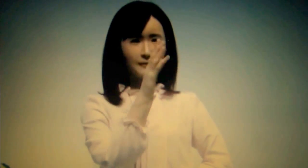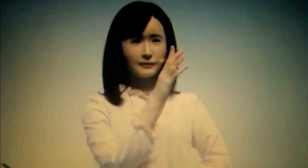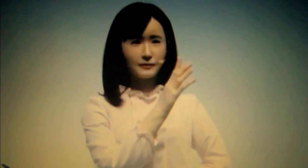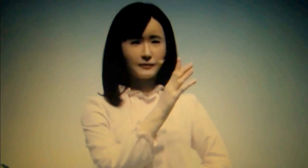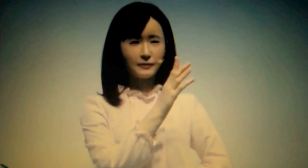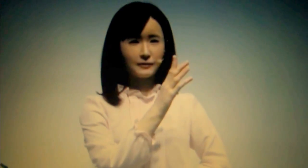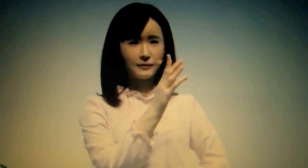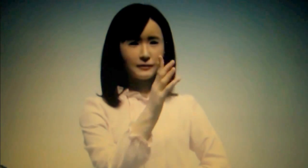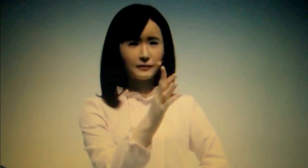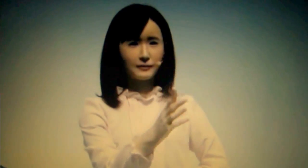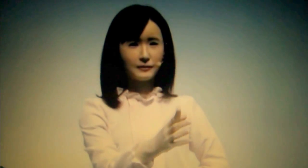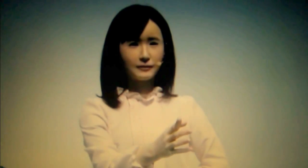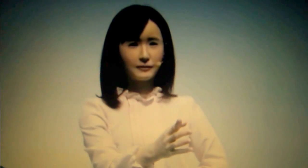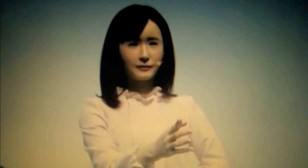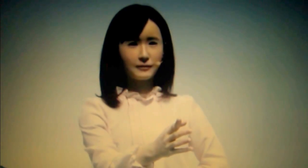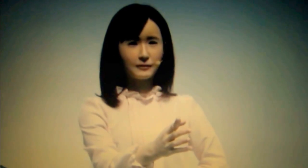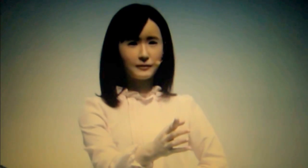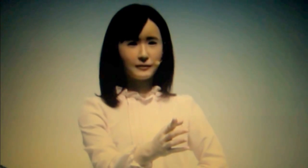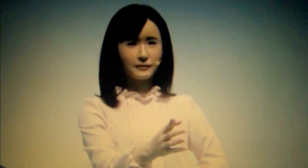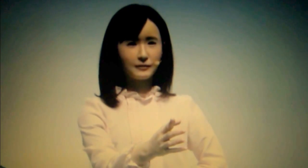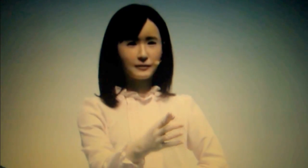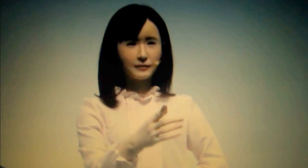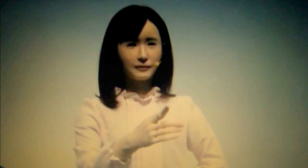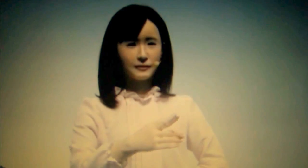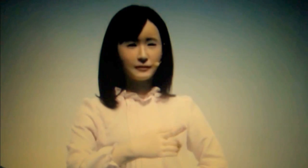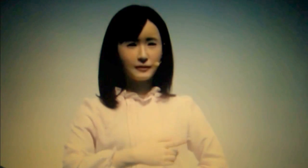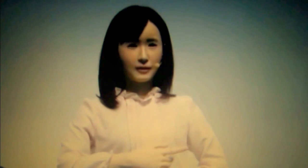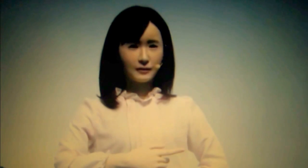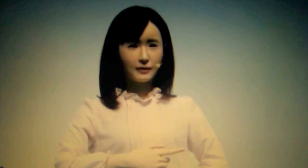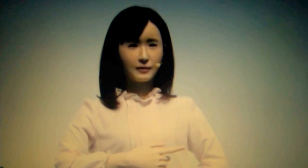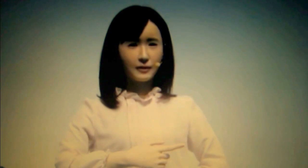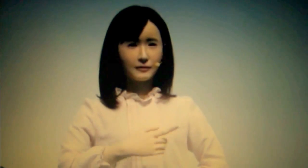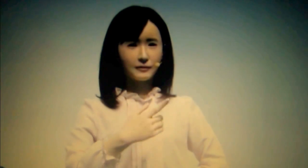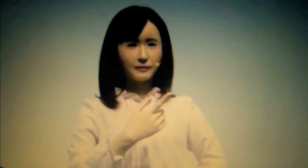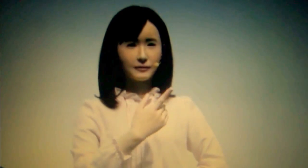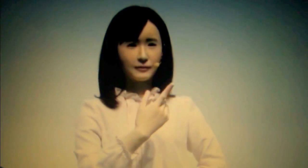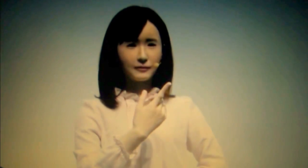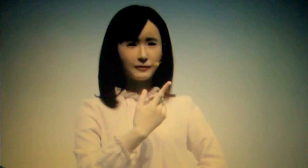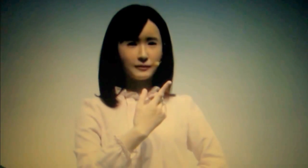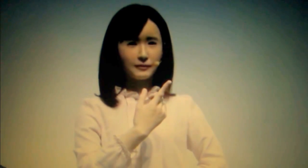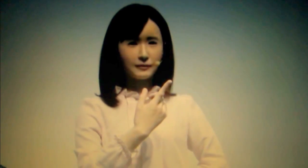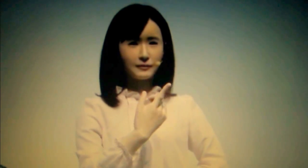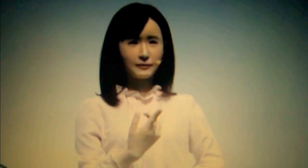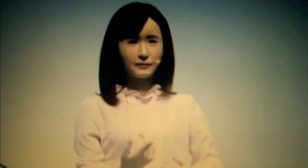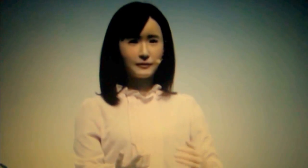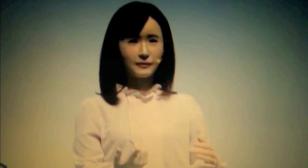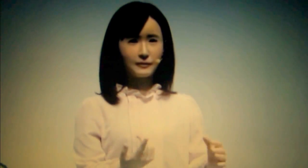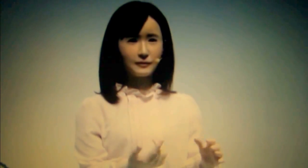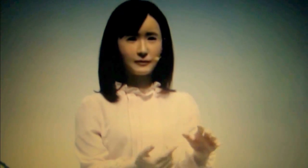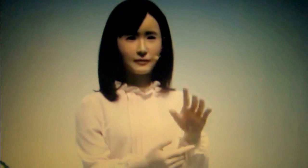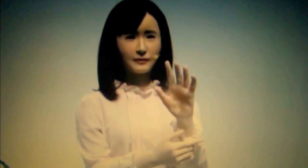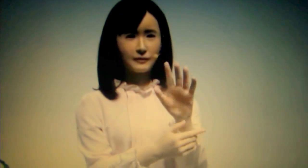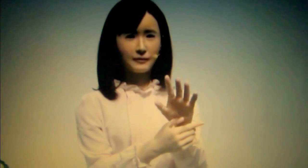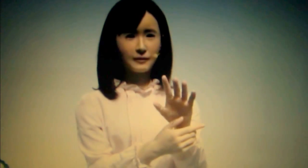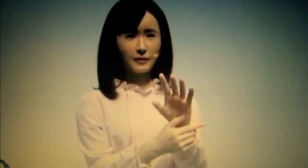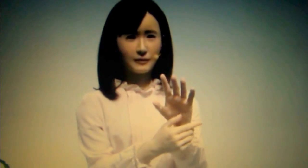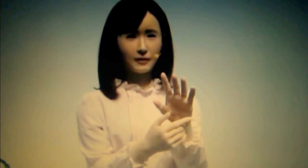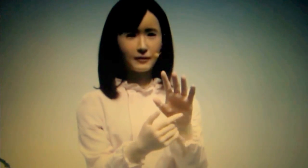be interested in hiring the robot for events or communicating with customers. The firm is also planning to release a